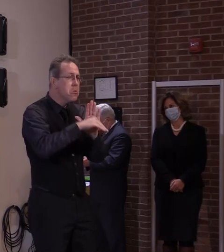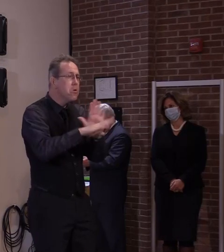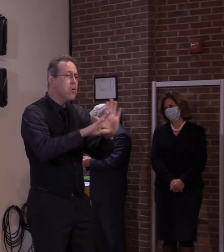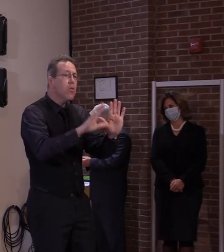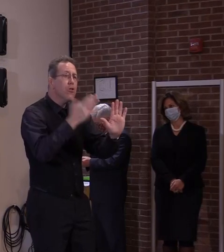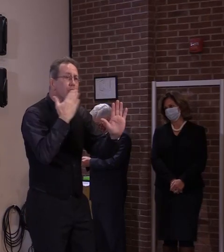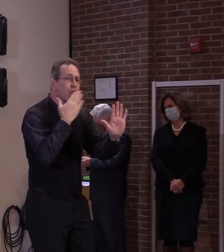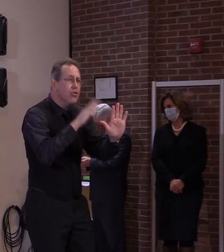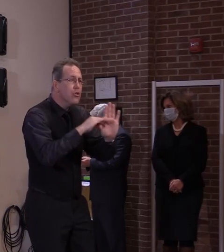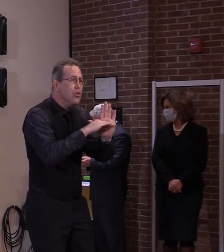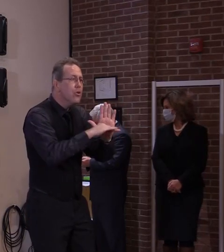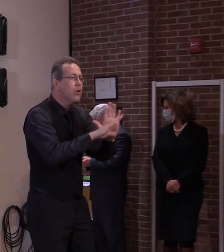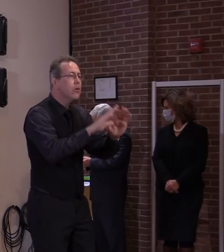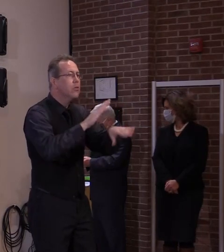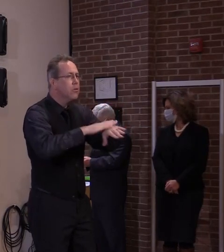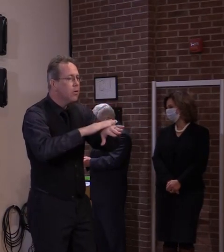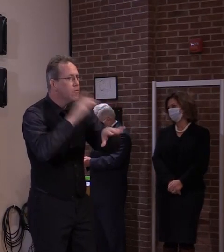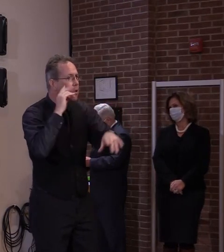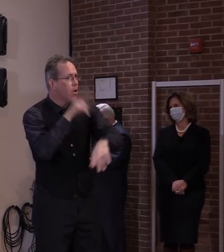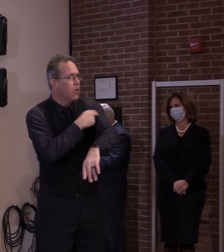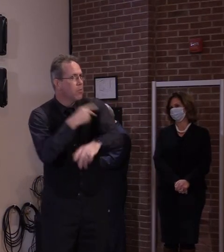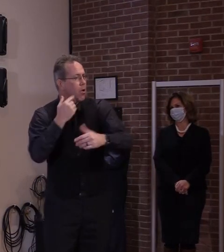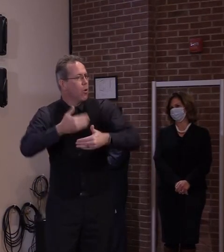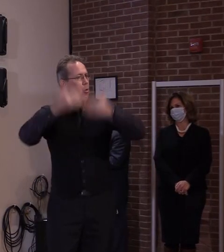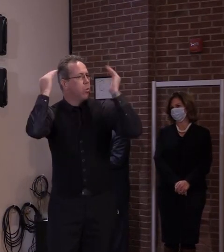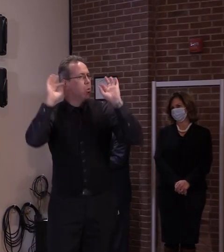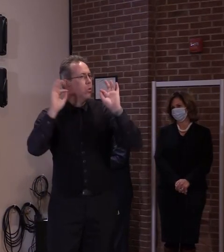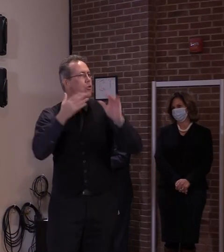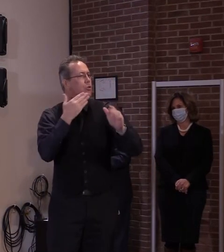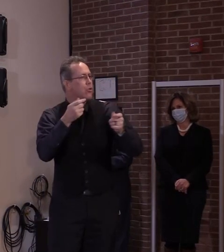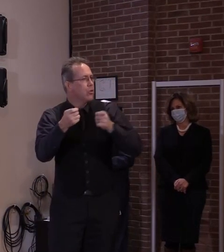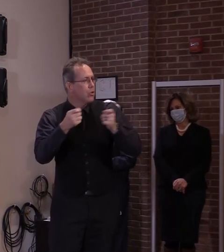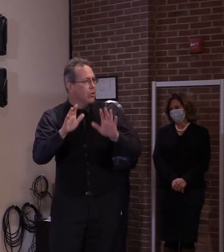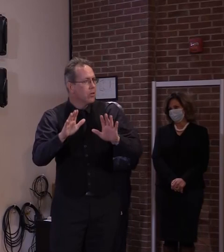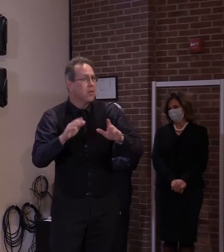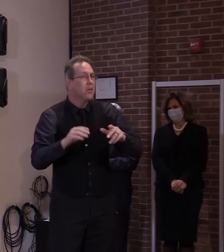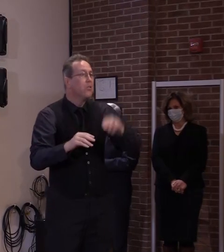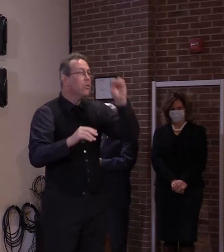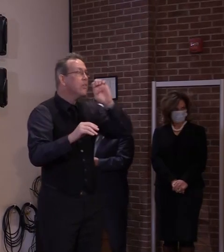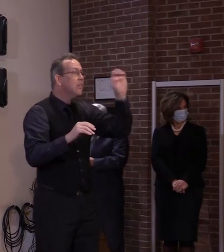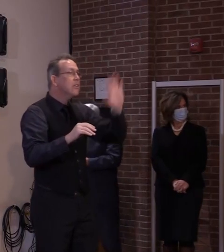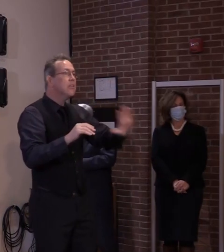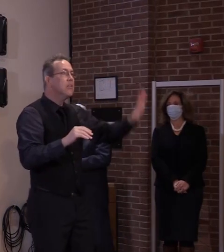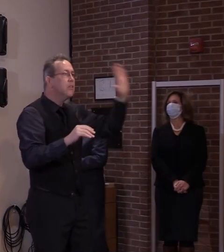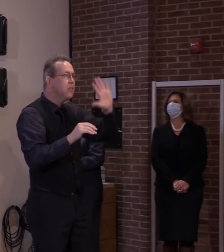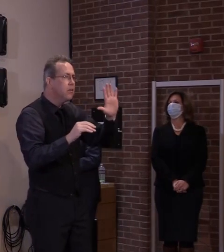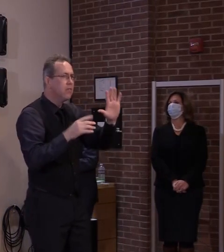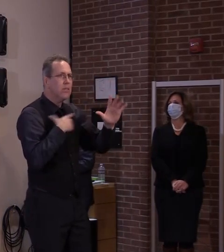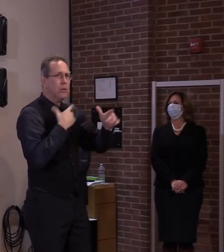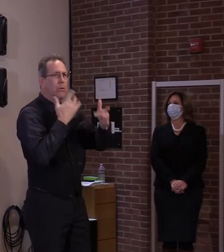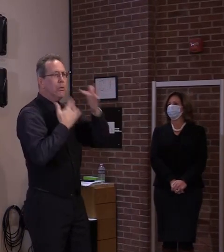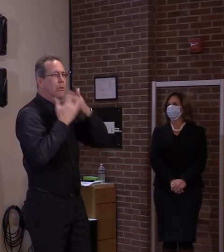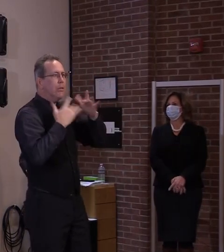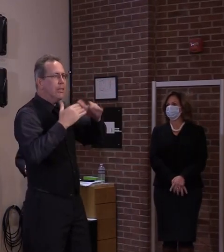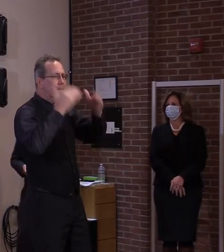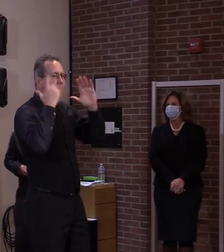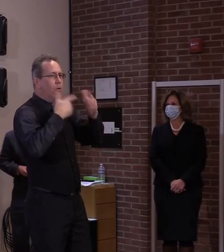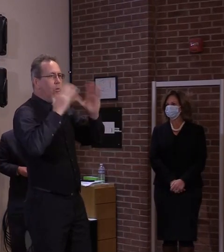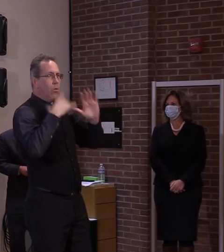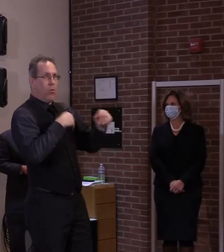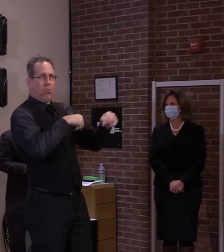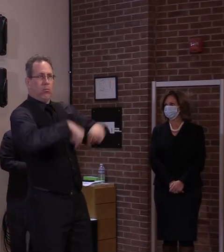We're now leading the Northeast in that regard, and we have had that throughout the pandemic. So